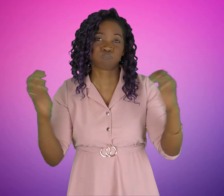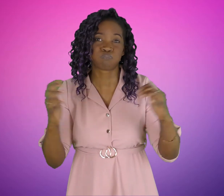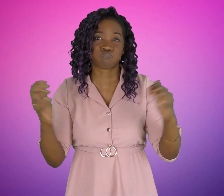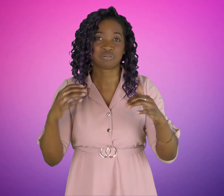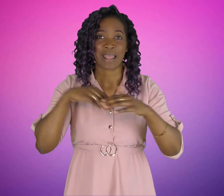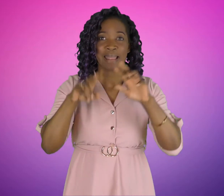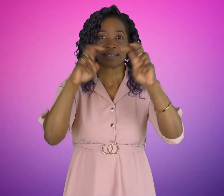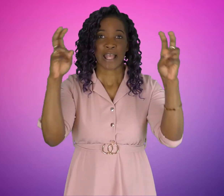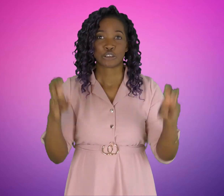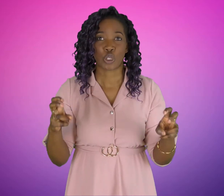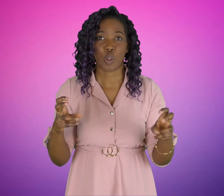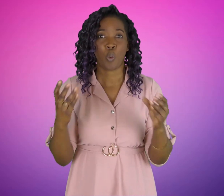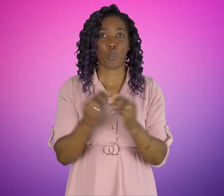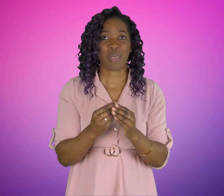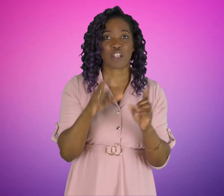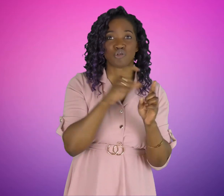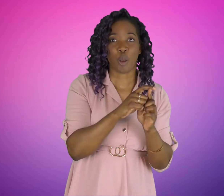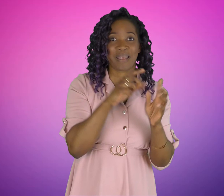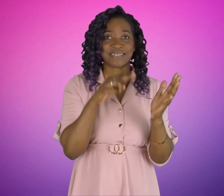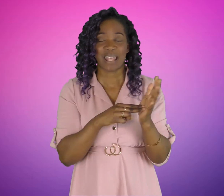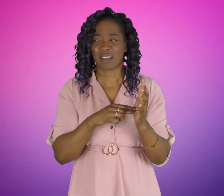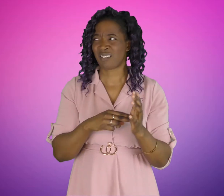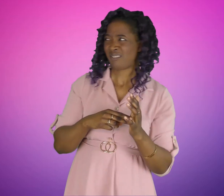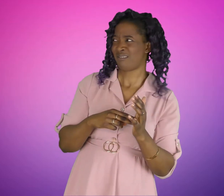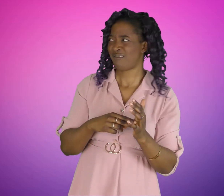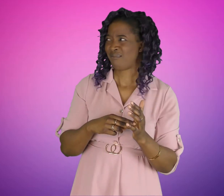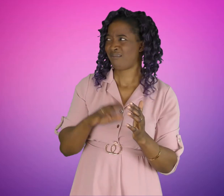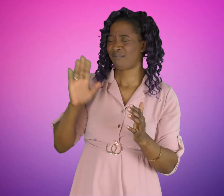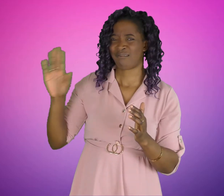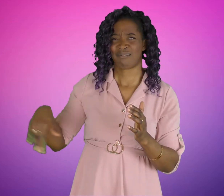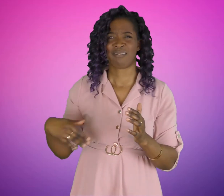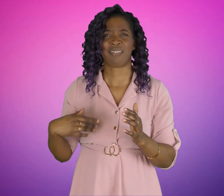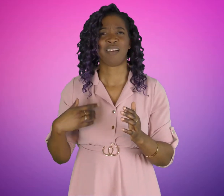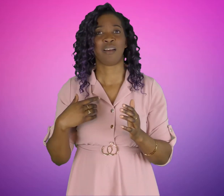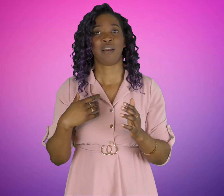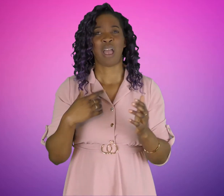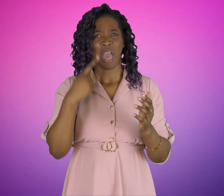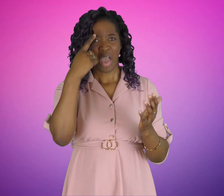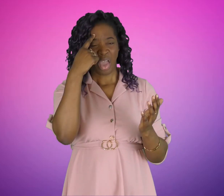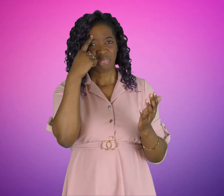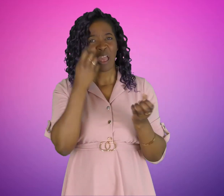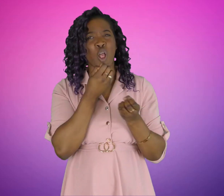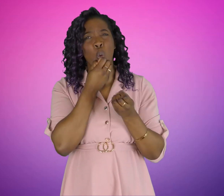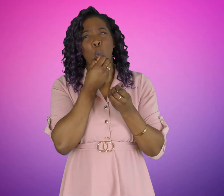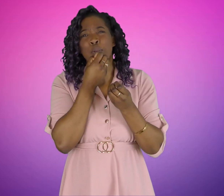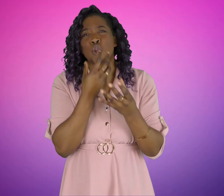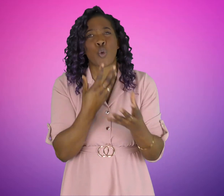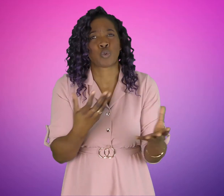all waited for the Emperor. He was in his castle with... Dominic! Coming, so here it is, sir. Pressed and lined. I think